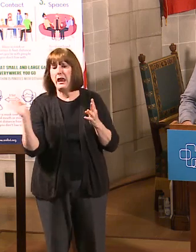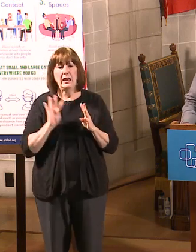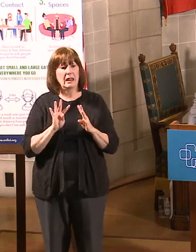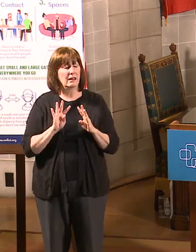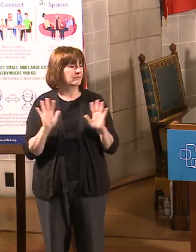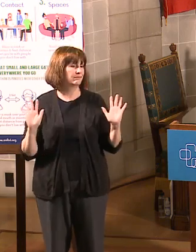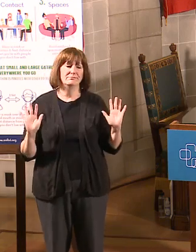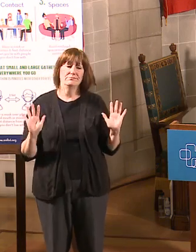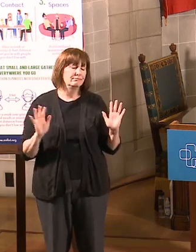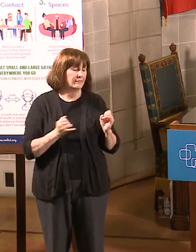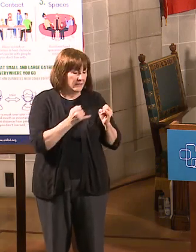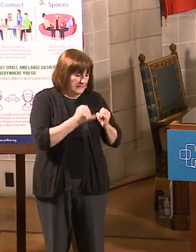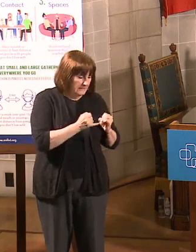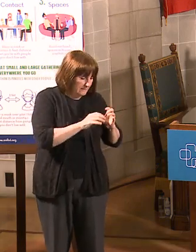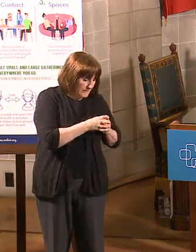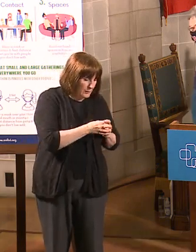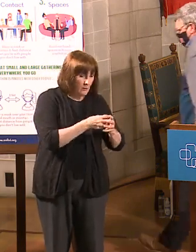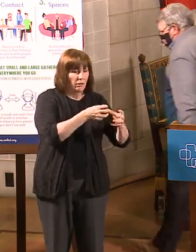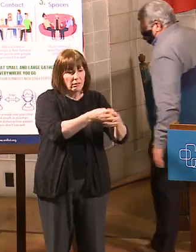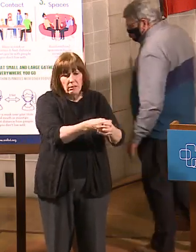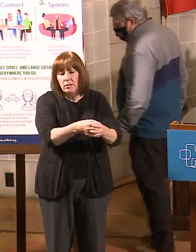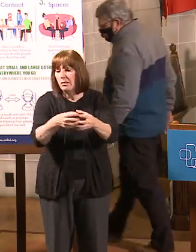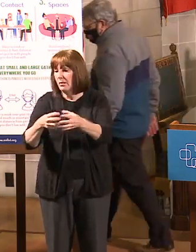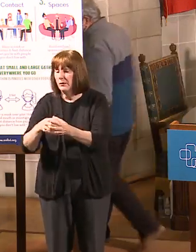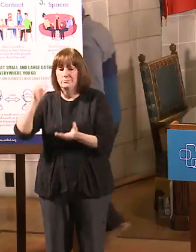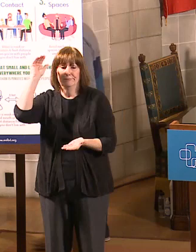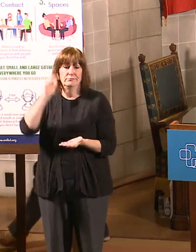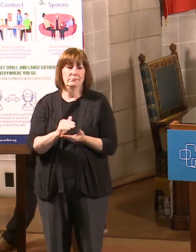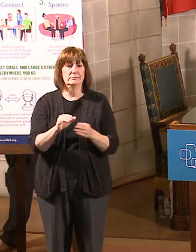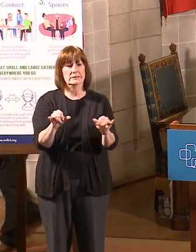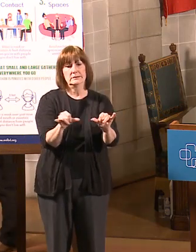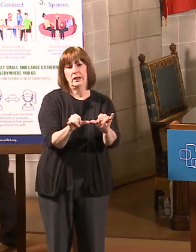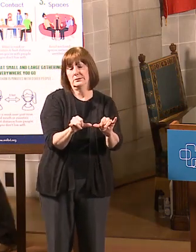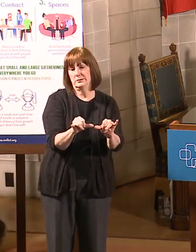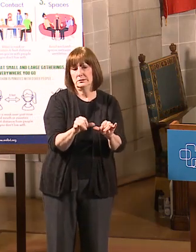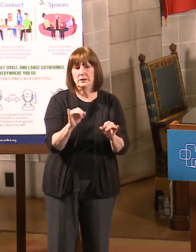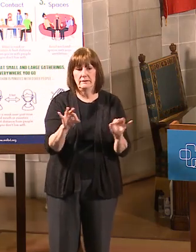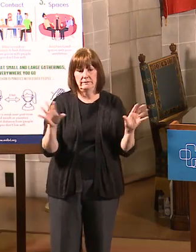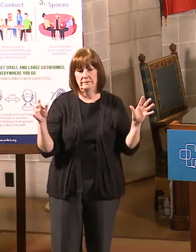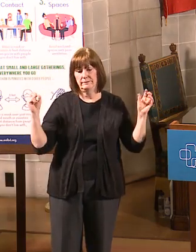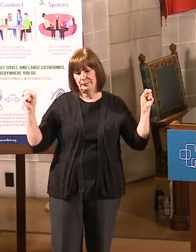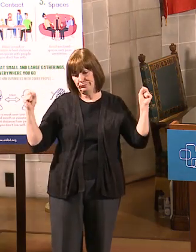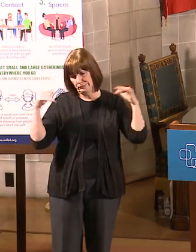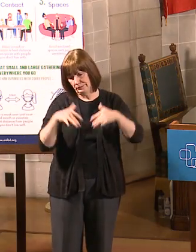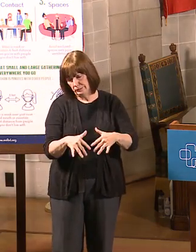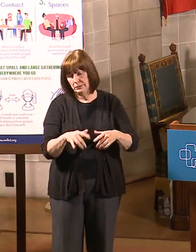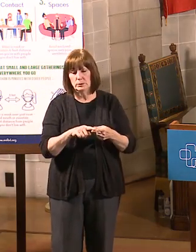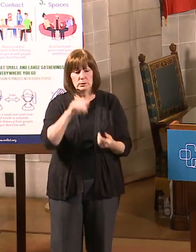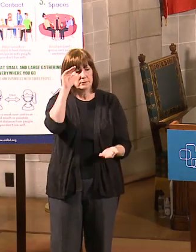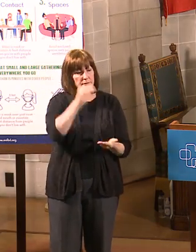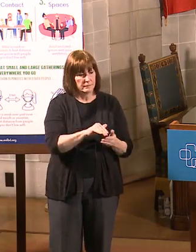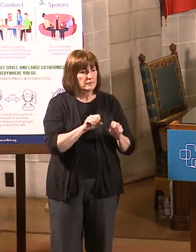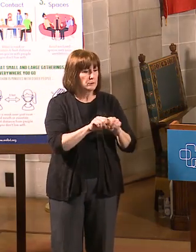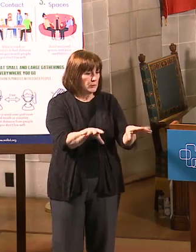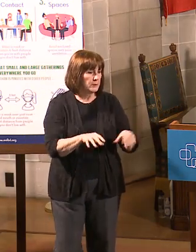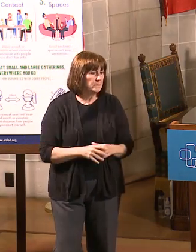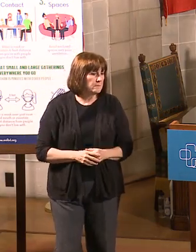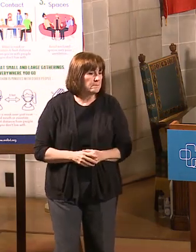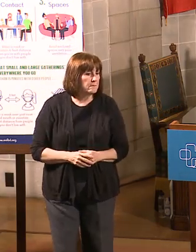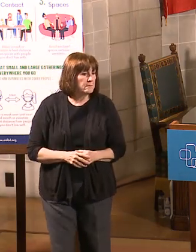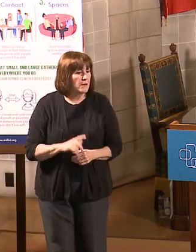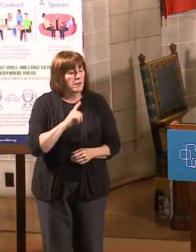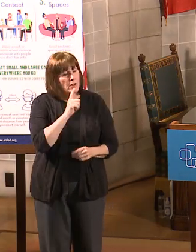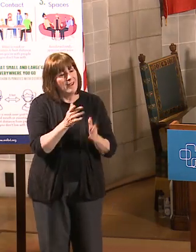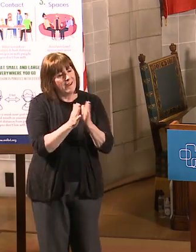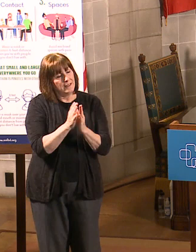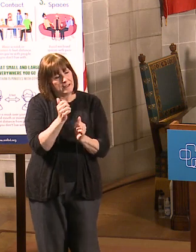do it in individual family groups. It's going to cut down the size of those gatherings to slow down the spread of the virus. So we're really